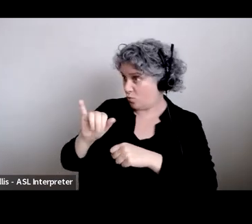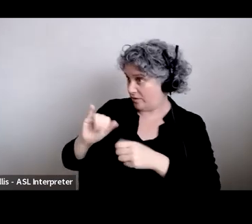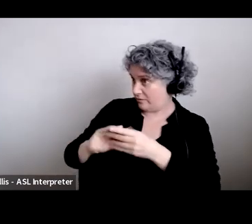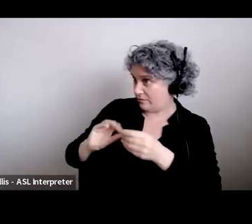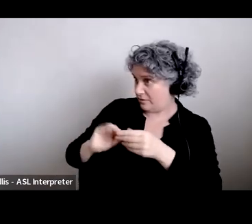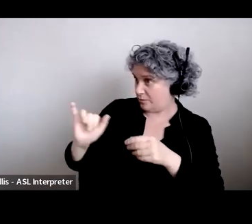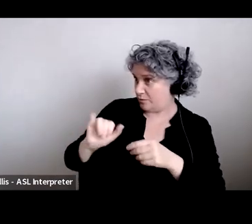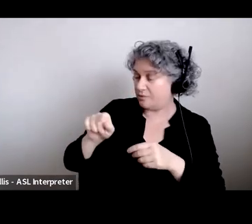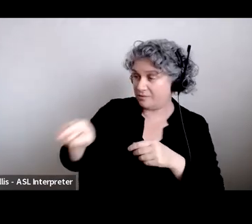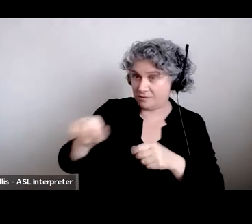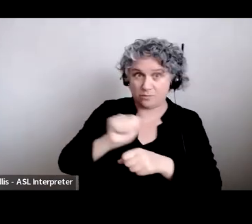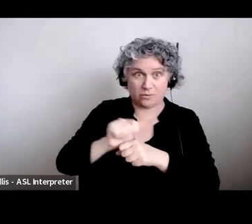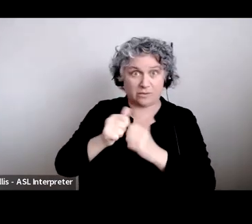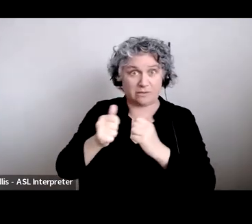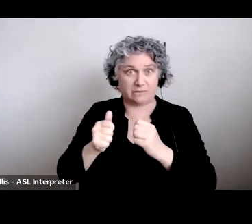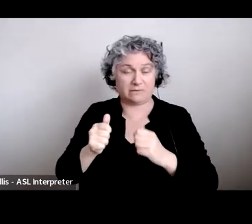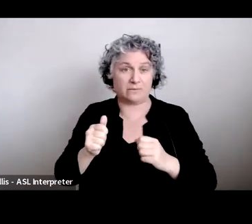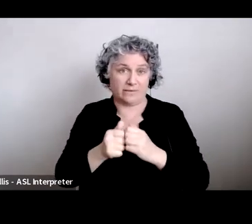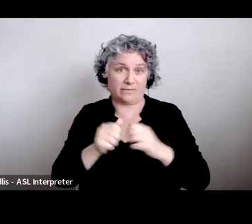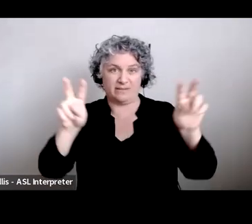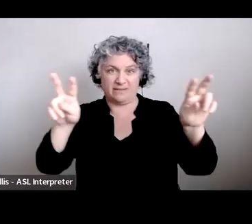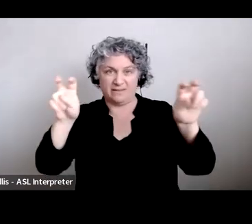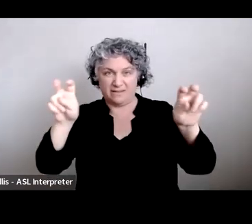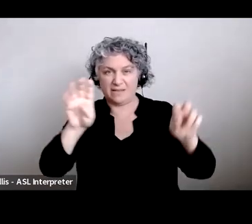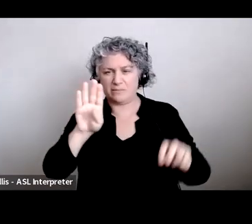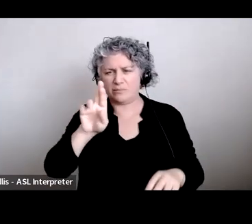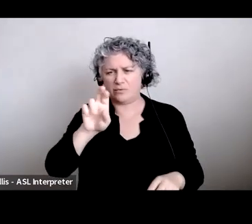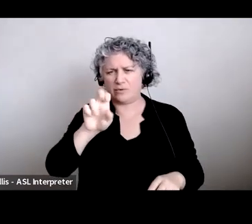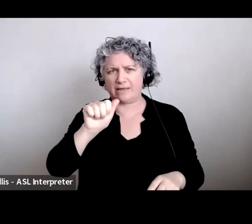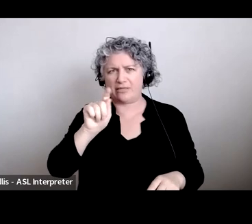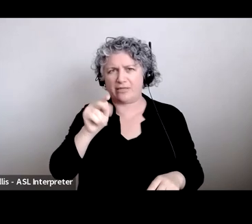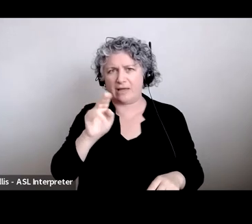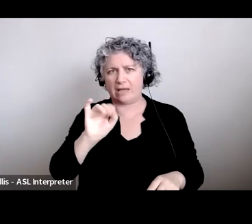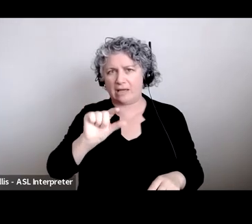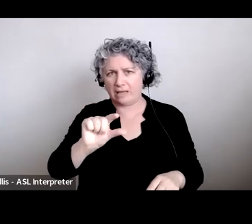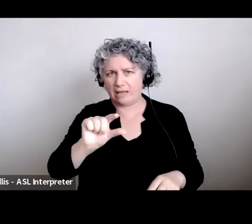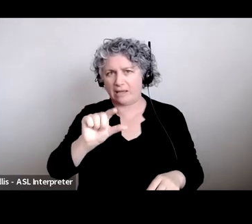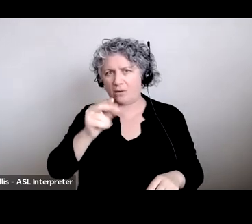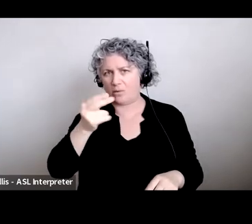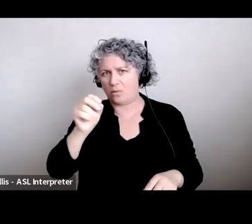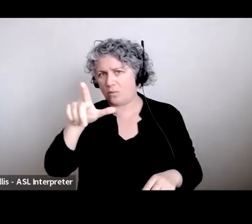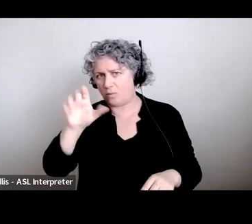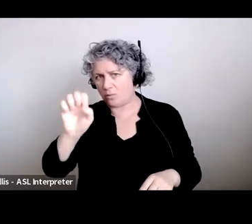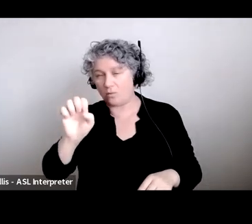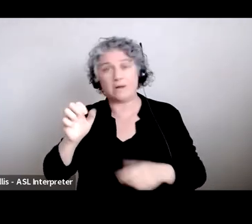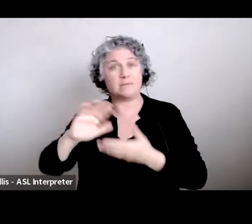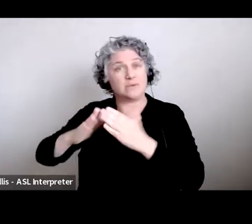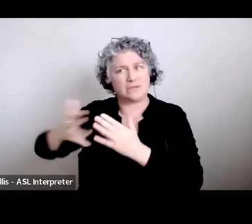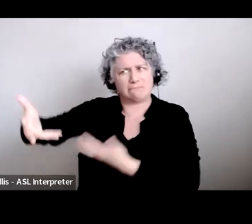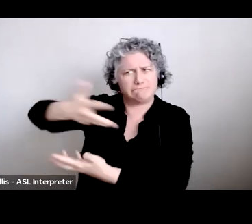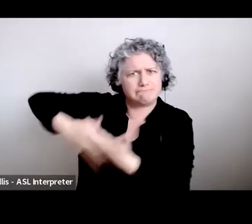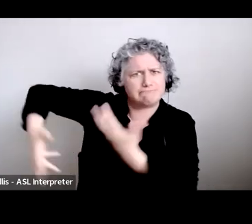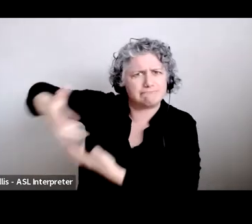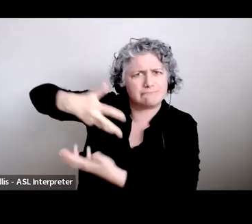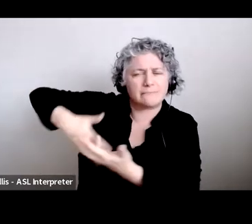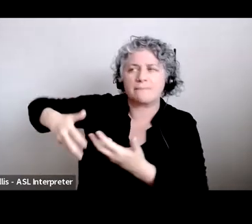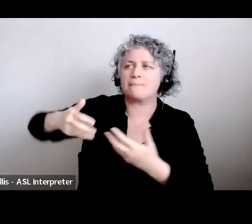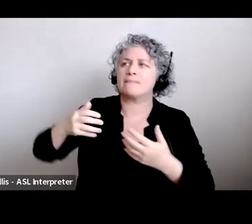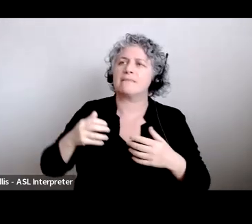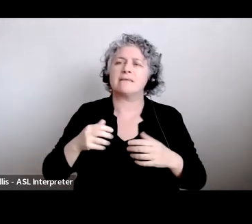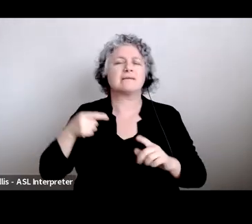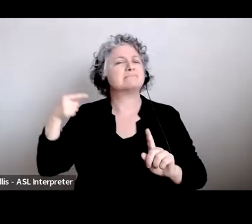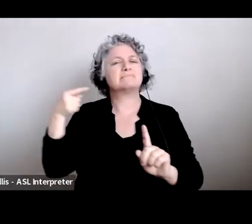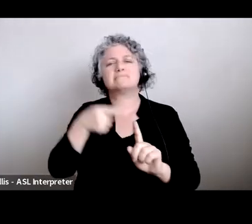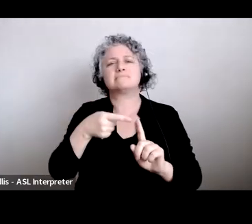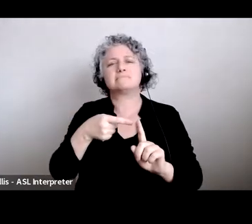did with breathing holes. So I think the key is back to the notion of aesthetic